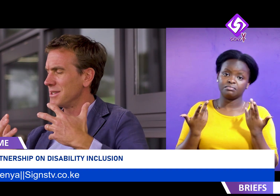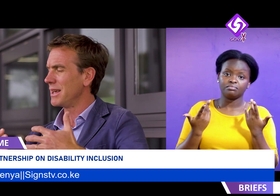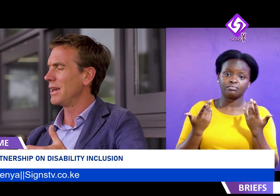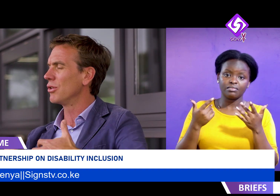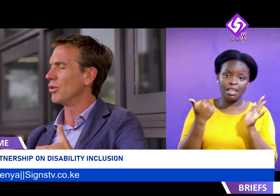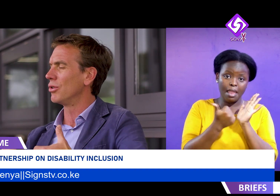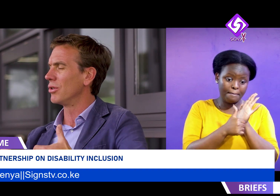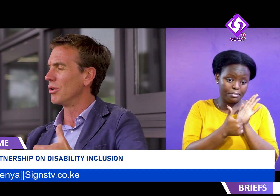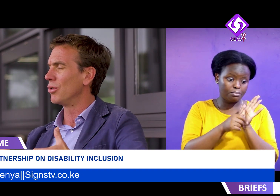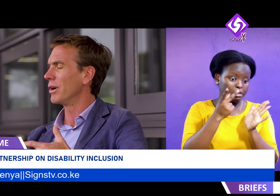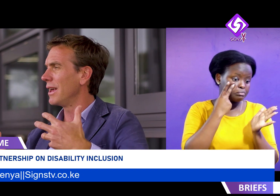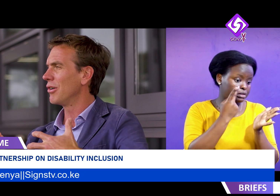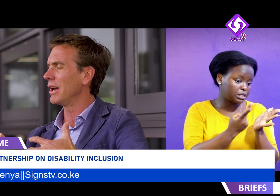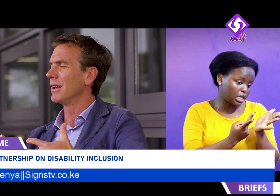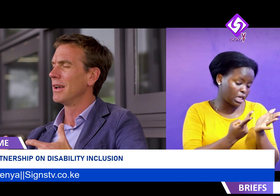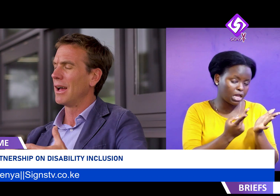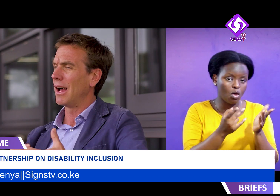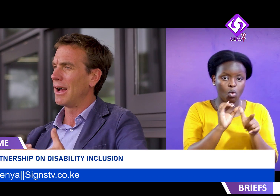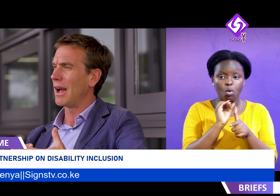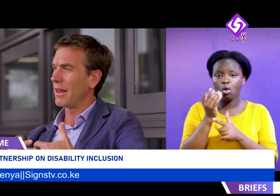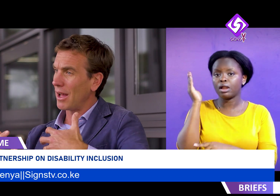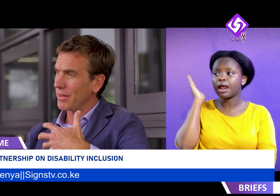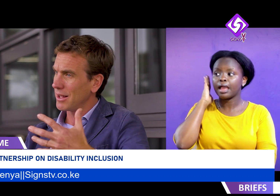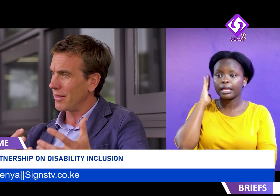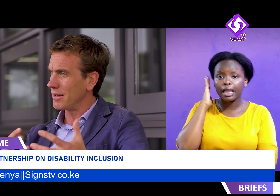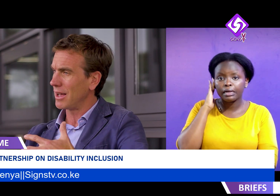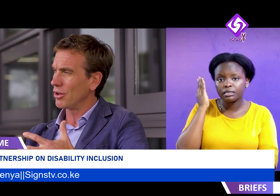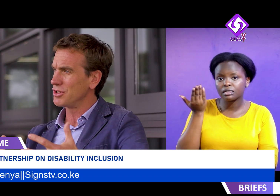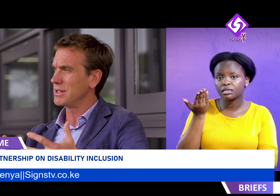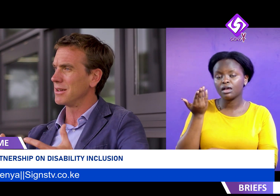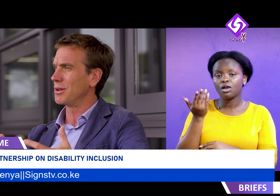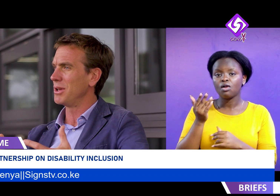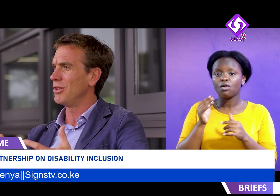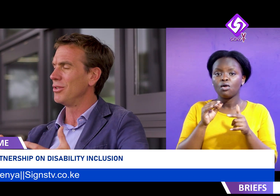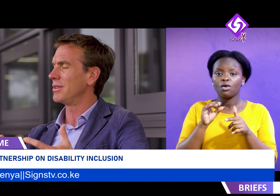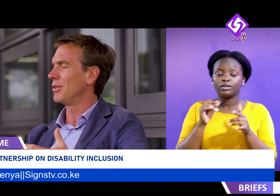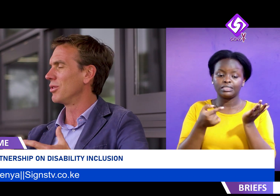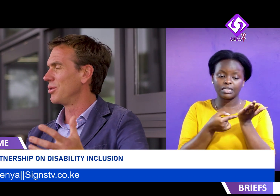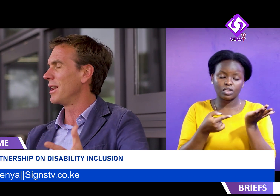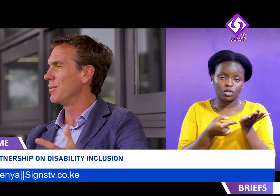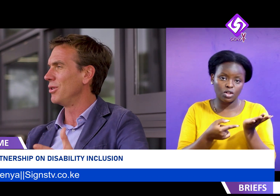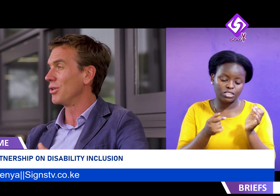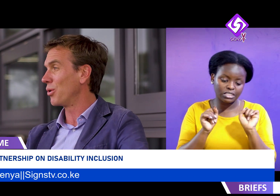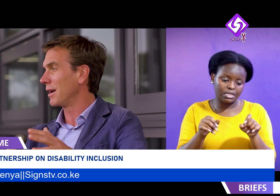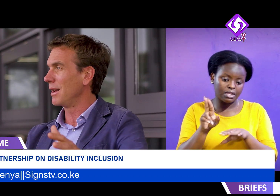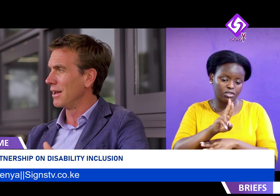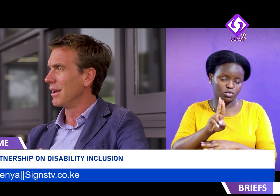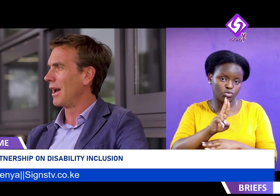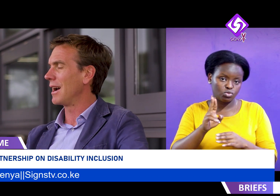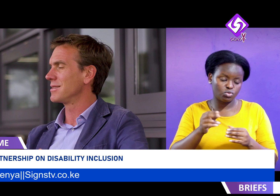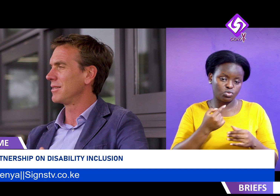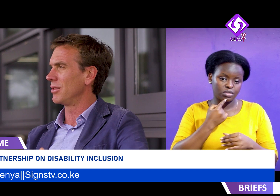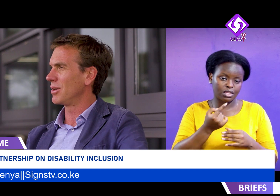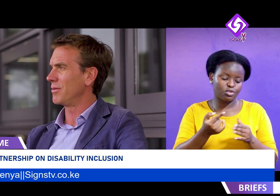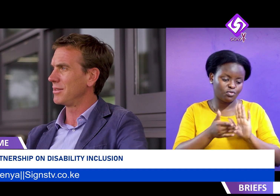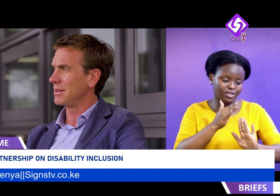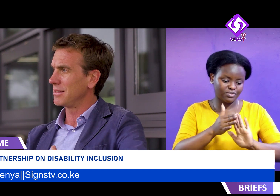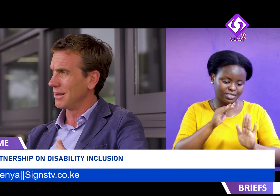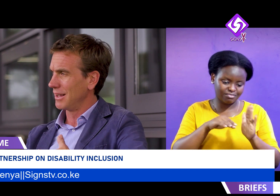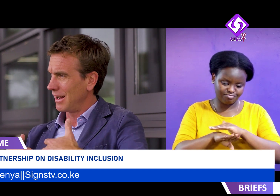trouble seeing or hearing. And the technologies that can be used in order to enable you to quickly access